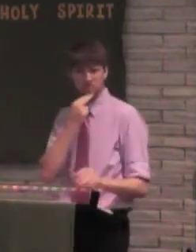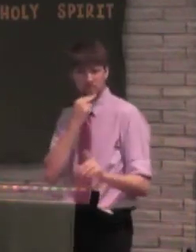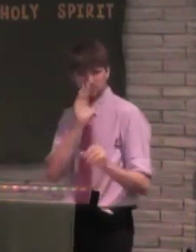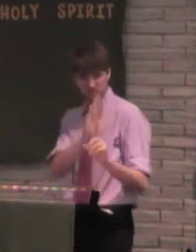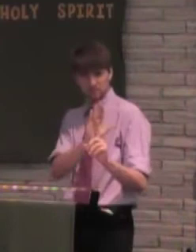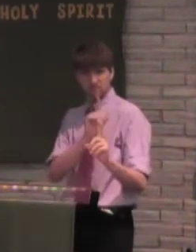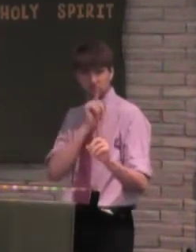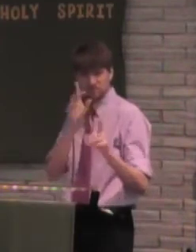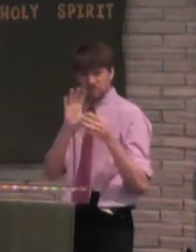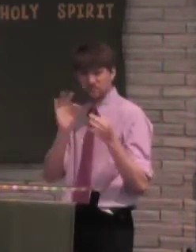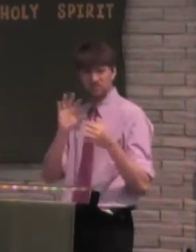But